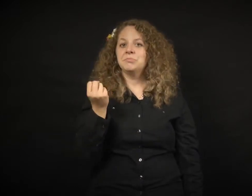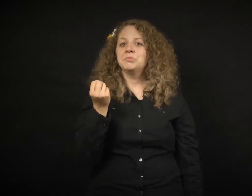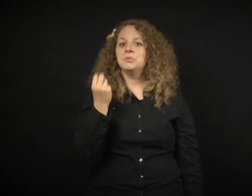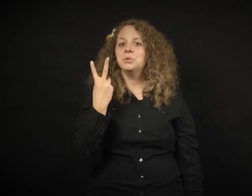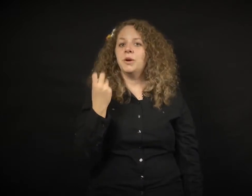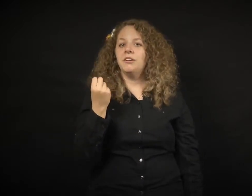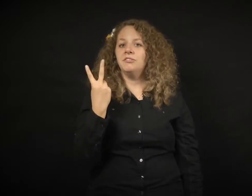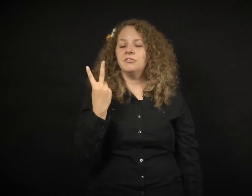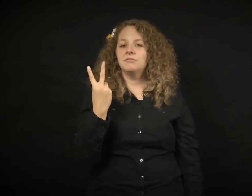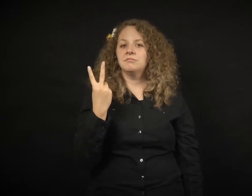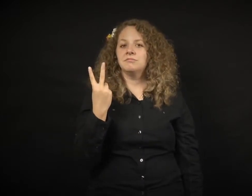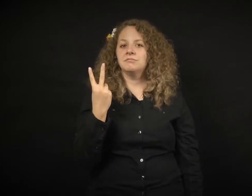12,